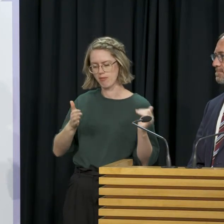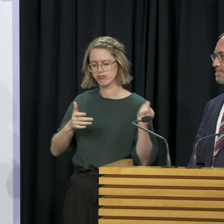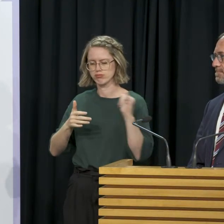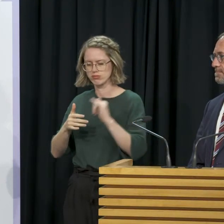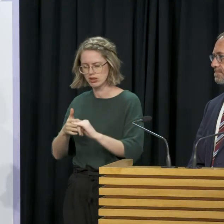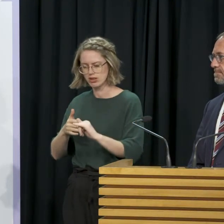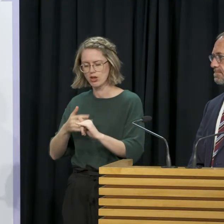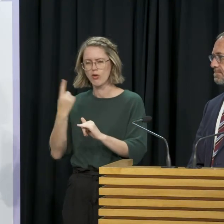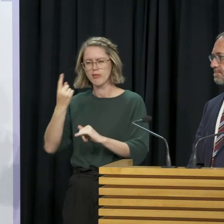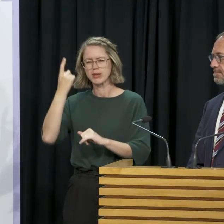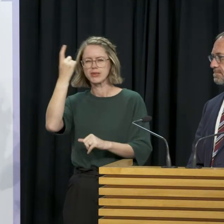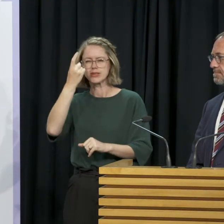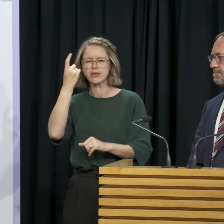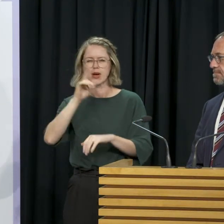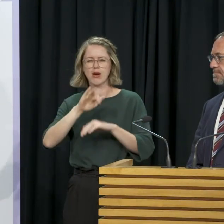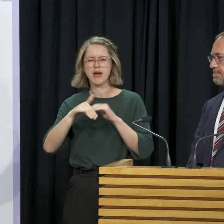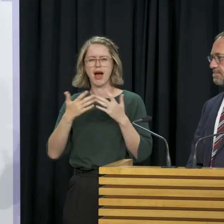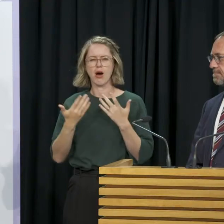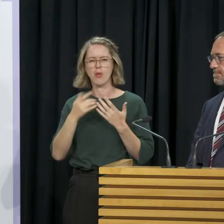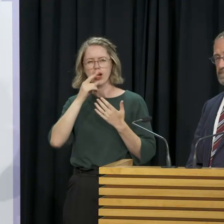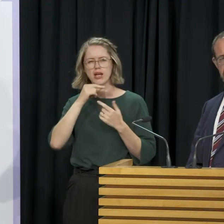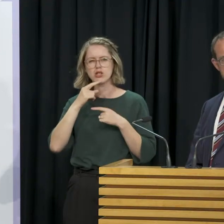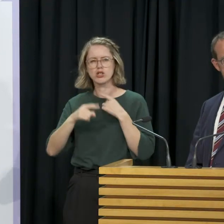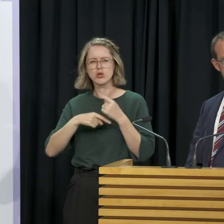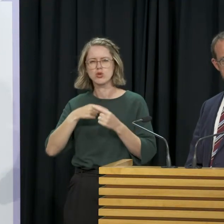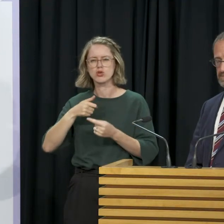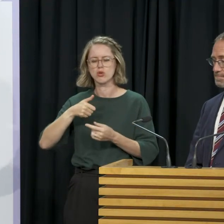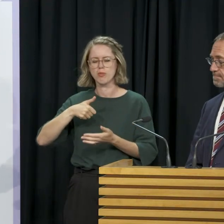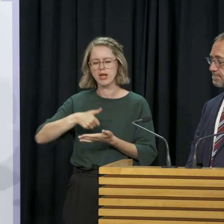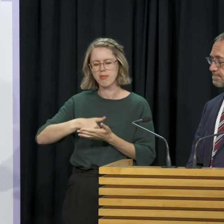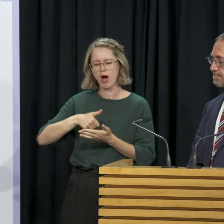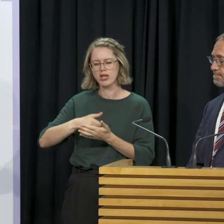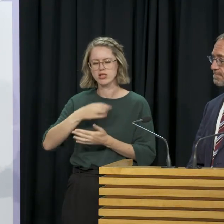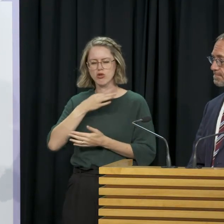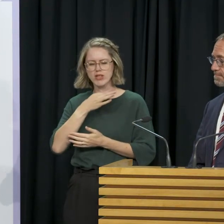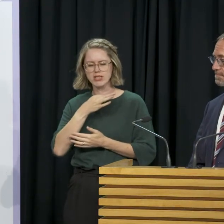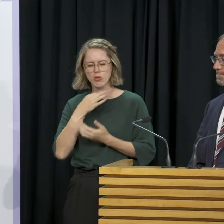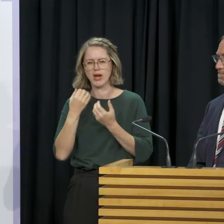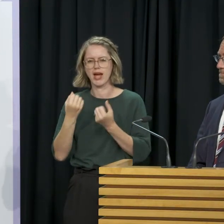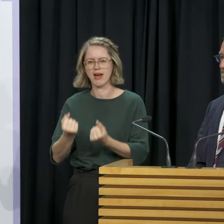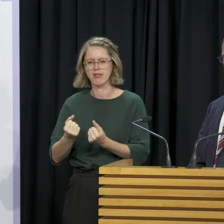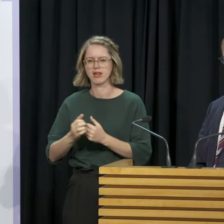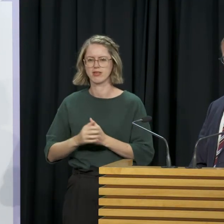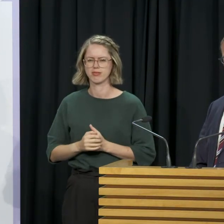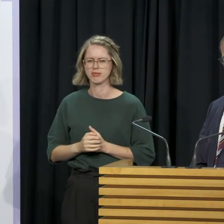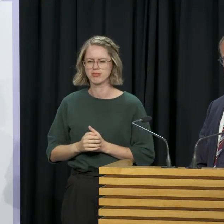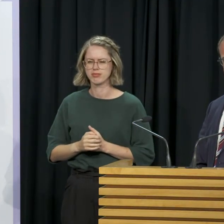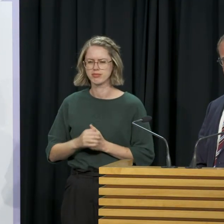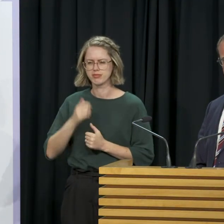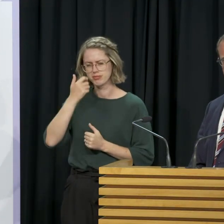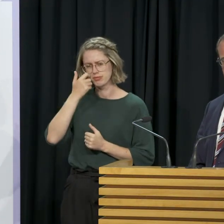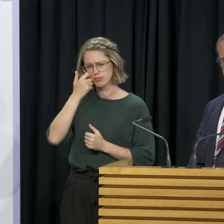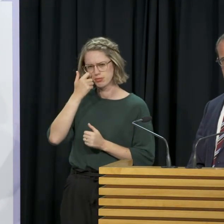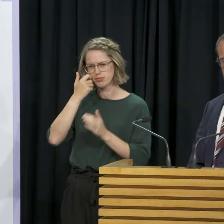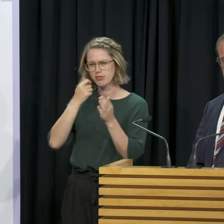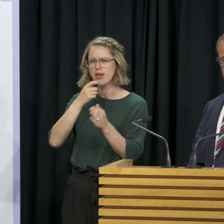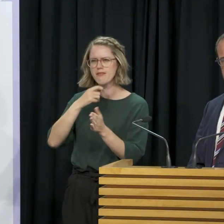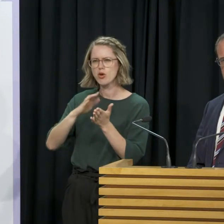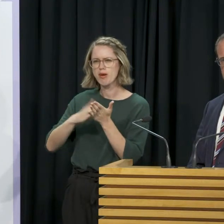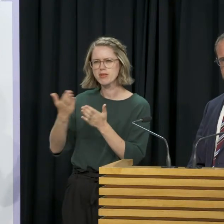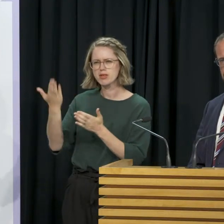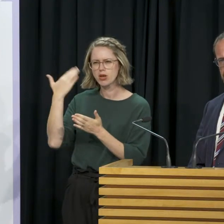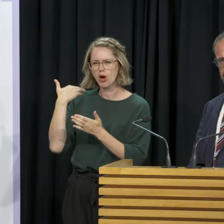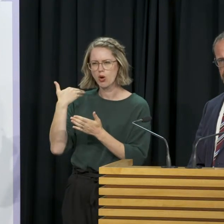some consideration around how we can continue to minimise the overall risk profile that we have. In terms of a few months ago, you guys